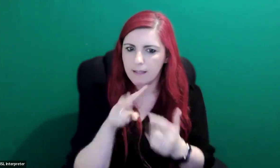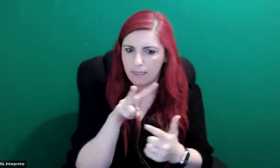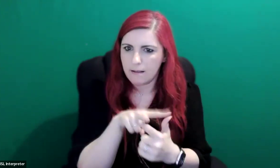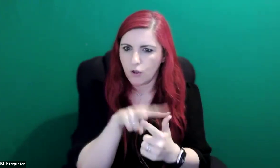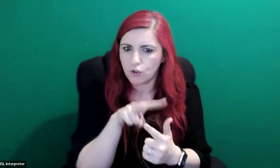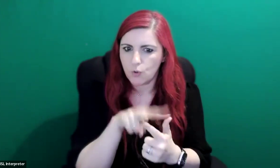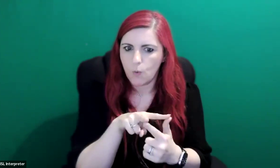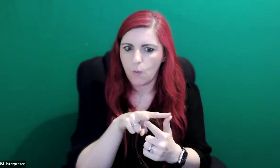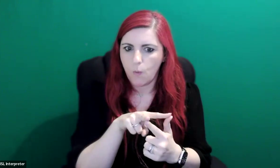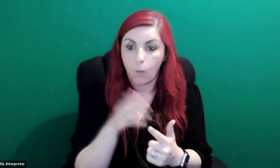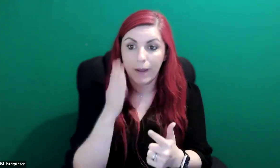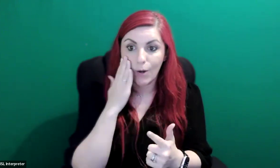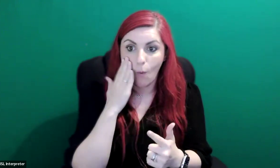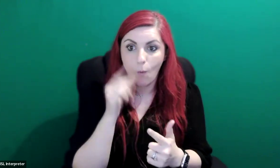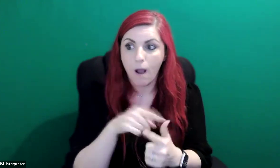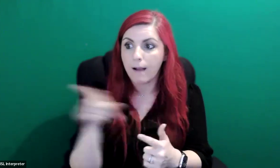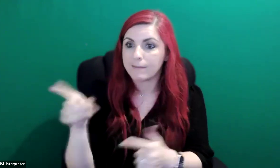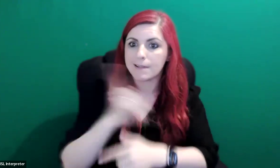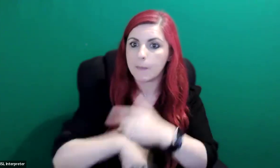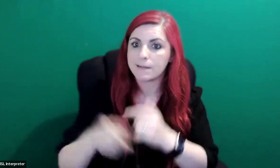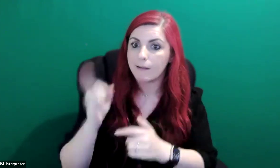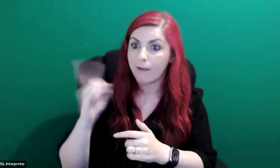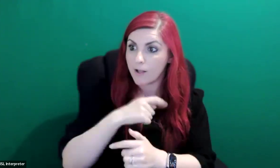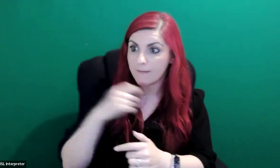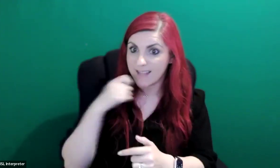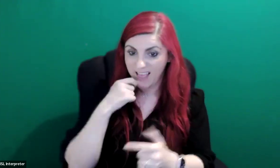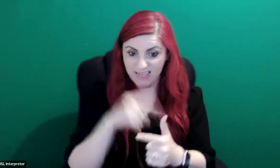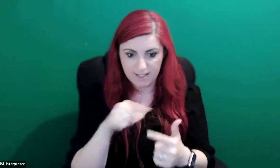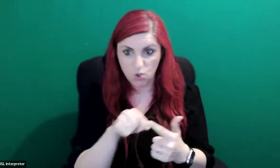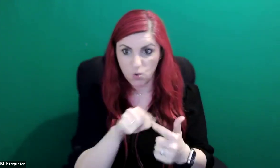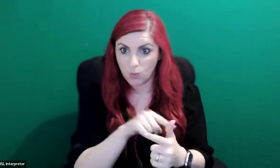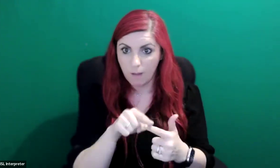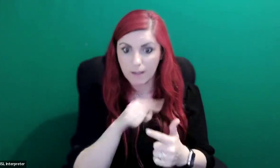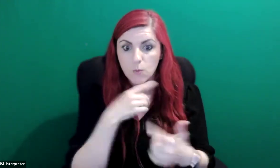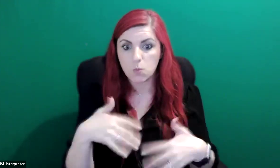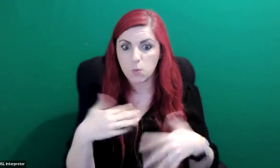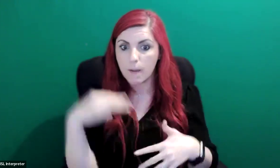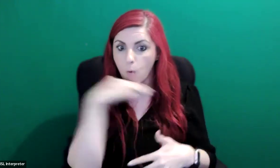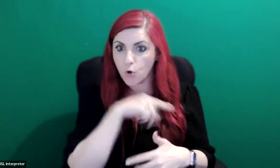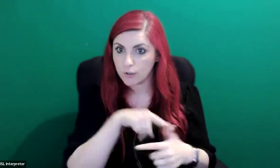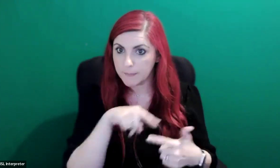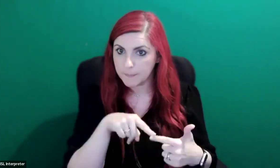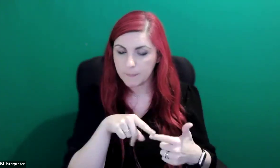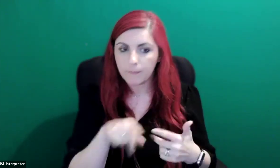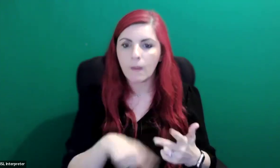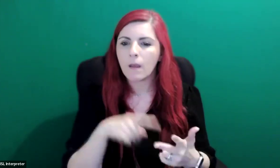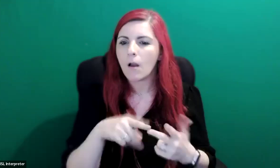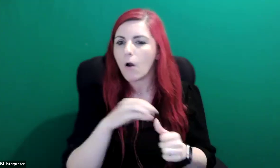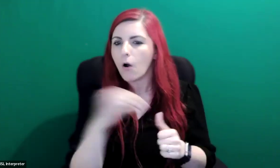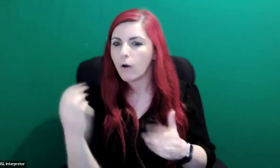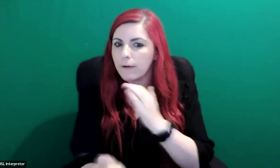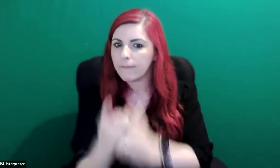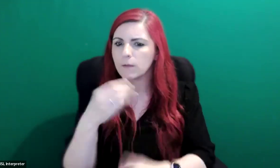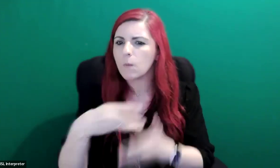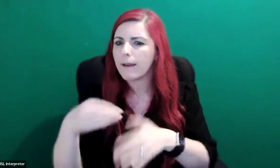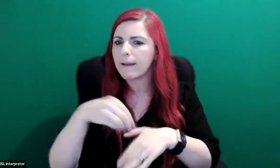us by our Disability Advisory Committee and others as being really critical issues. We also will have an event then on the 9th